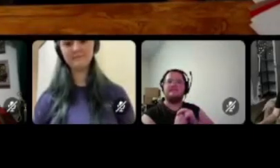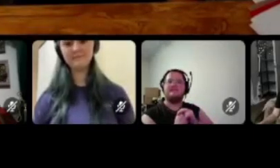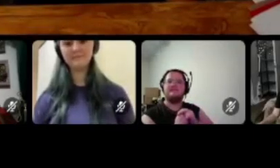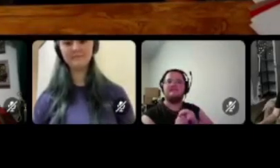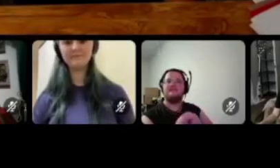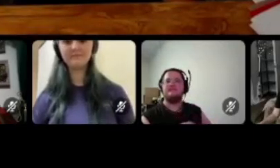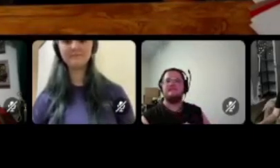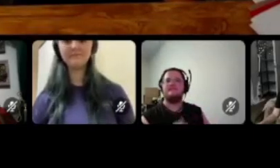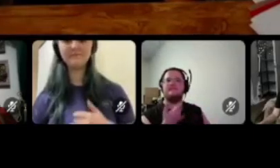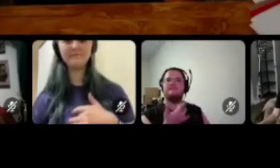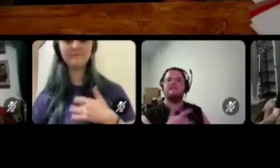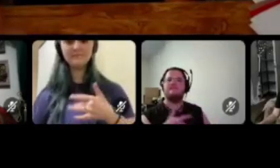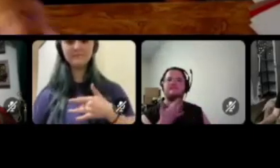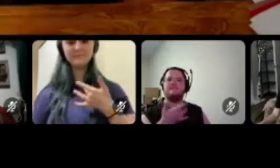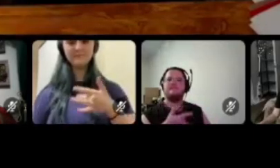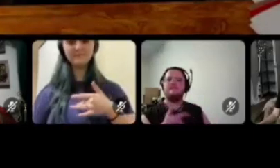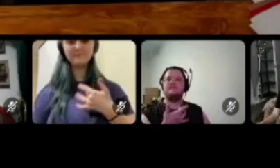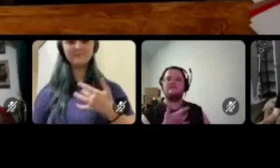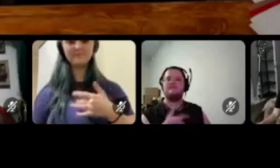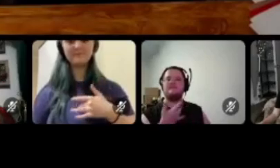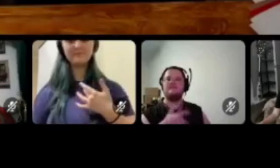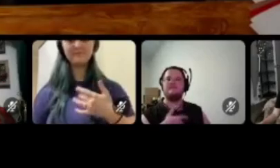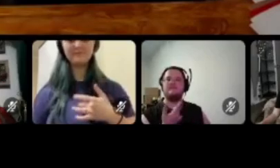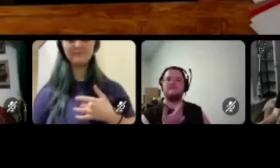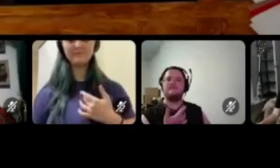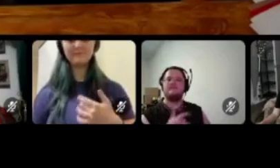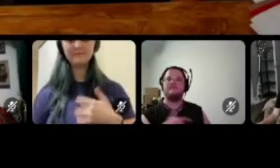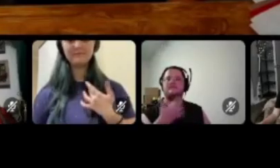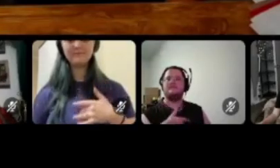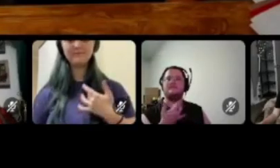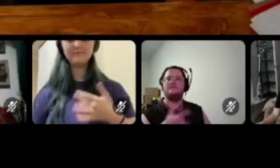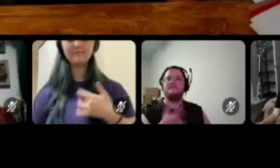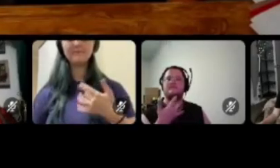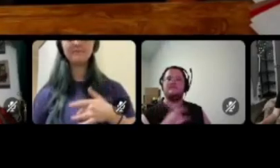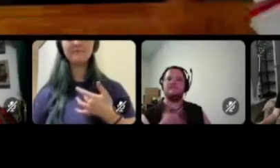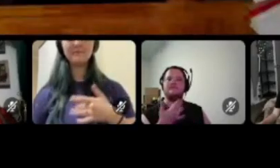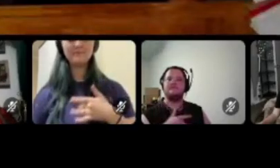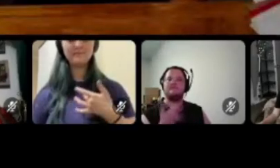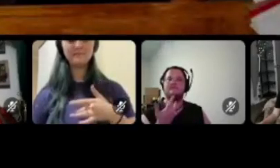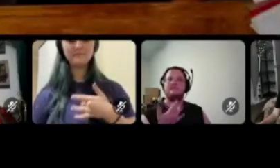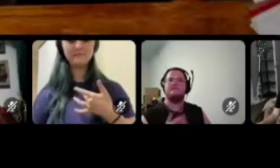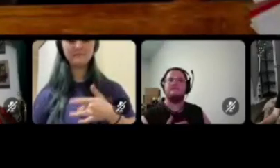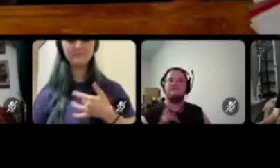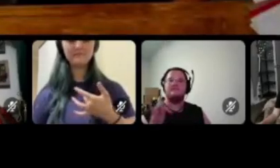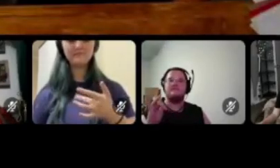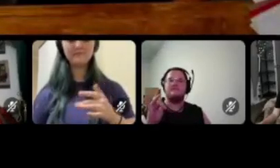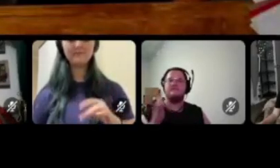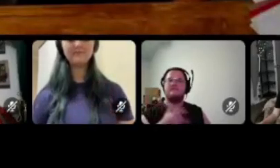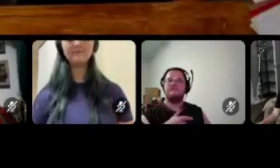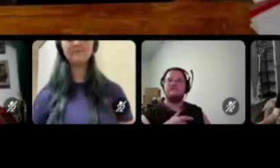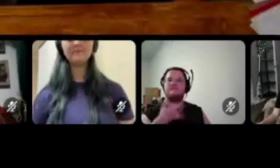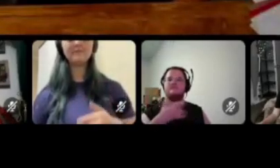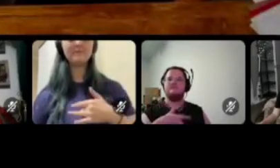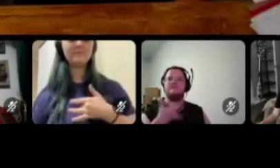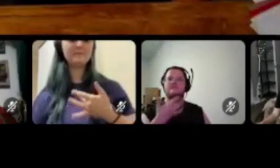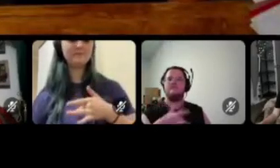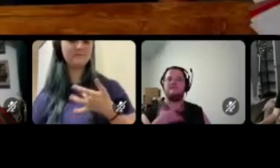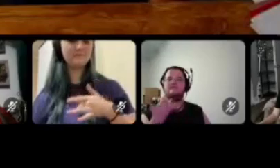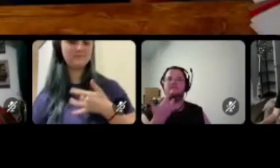Feel. Oh, sorry, I haven't gotten there yet. Feel. There we go. You're using your middle finger and you're brushing